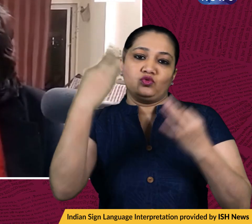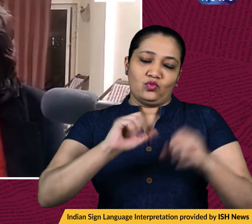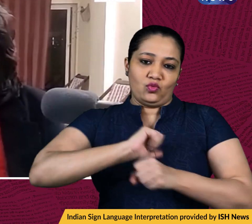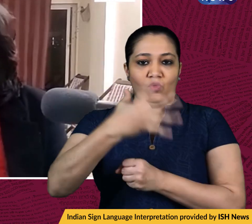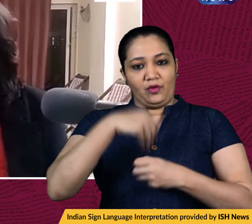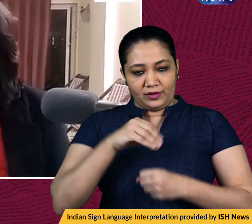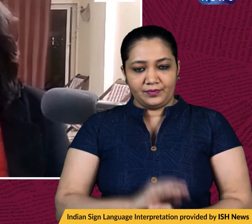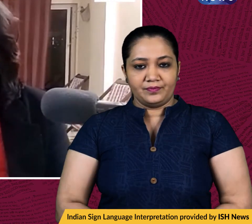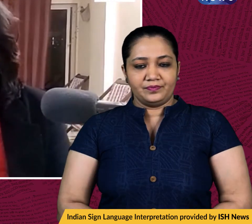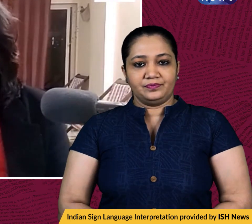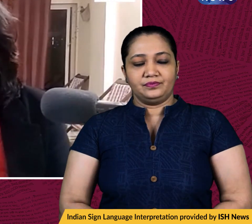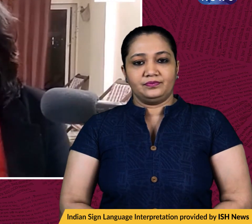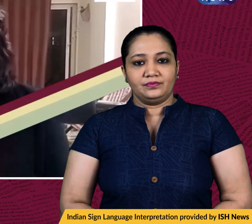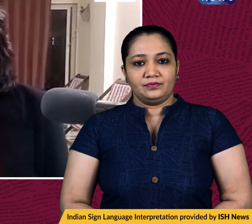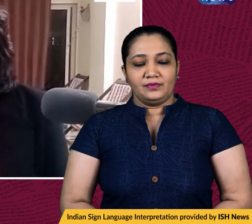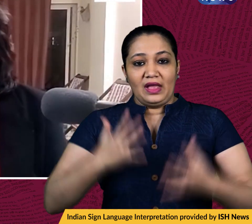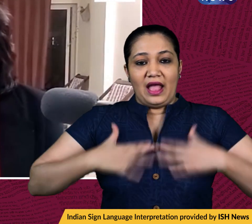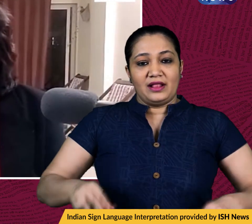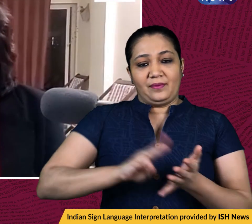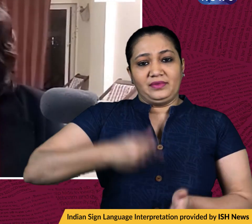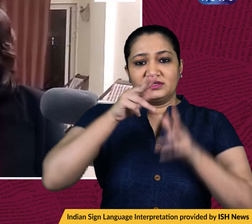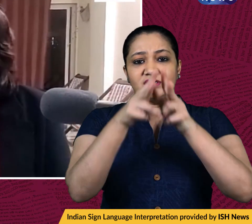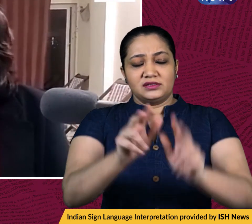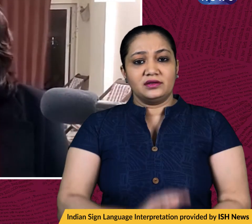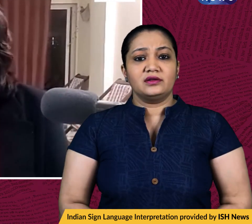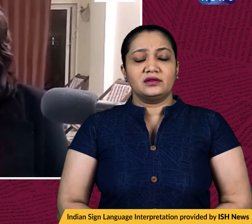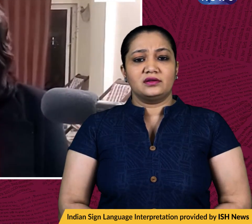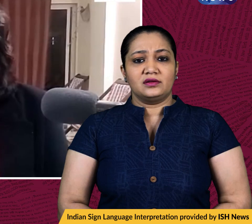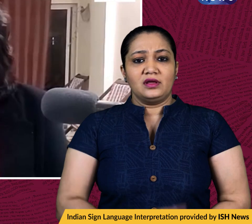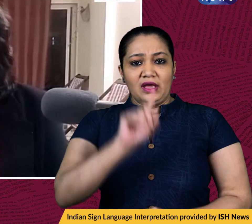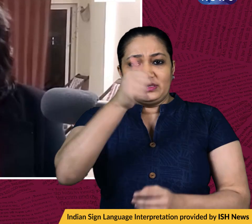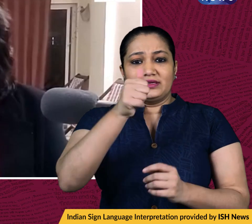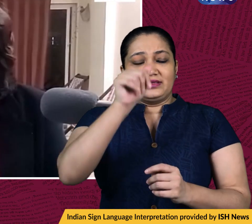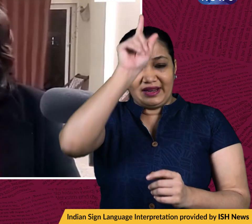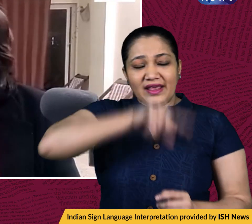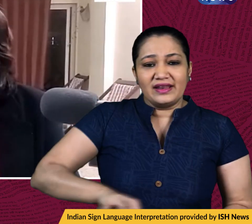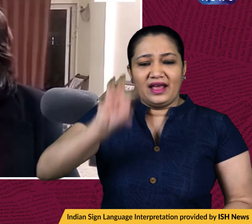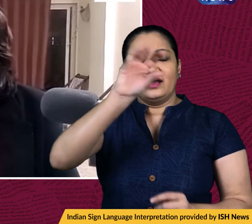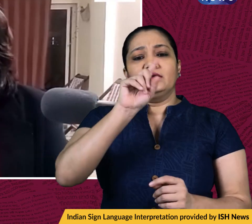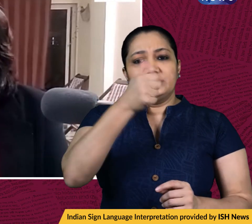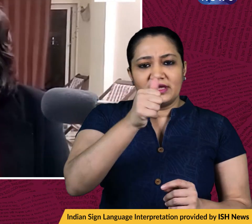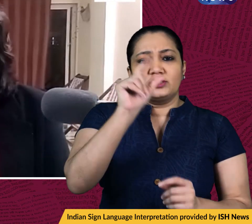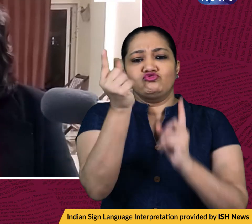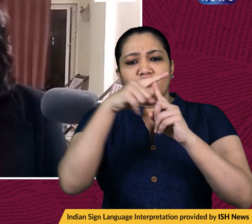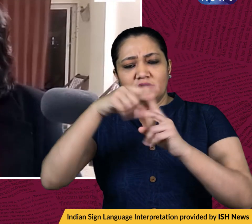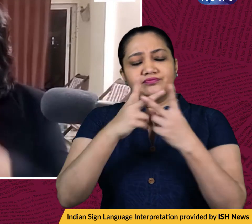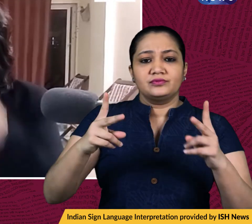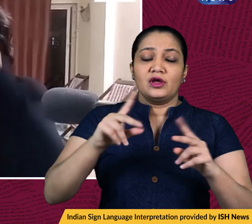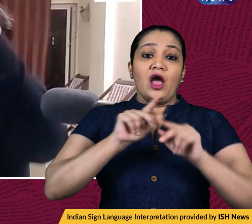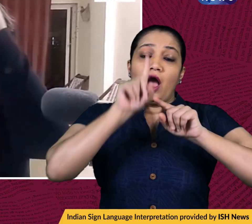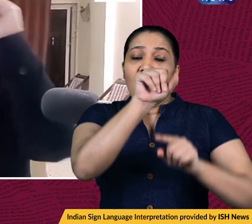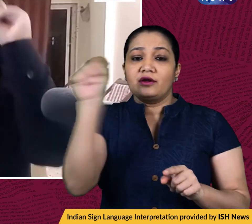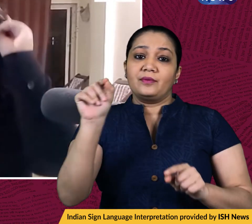COVID cases in the last 24 hours. The Health Ministry has said that 16 states or union territories have